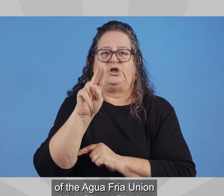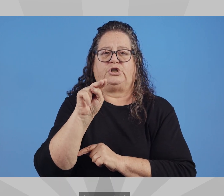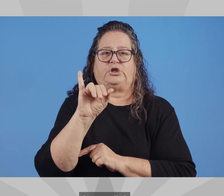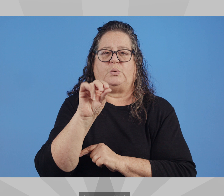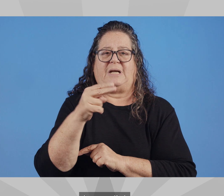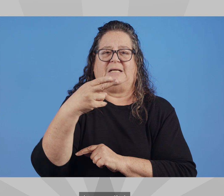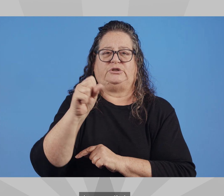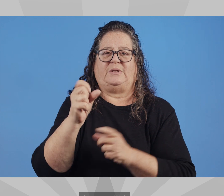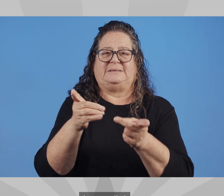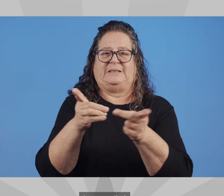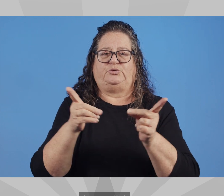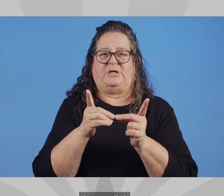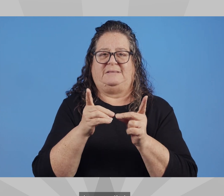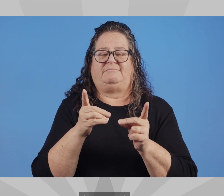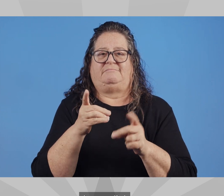District.